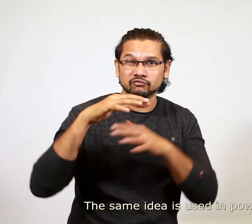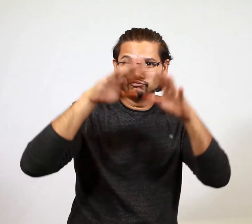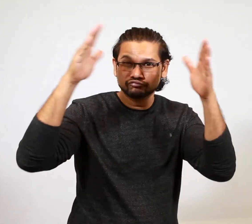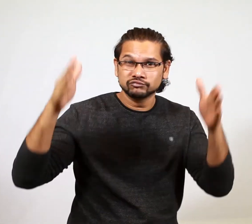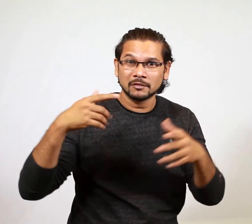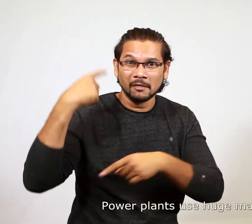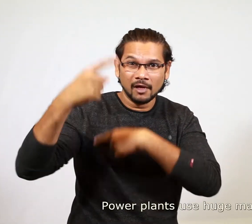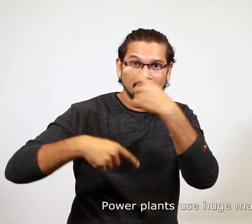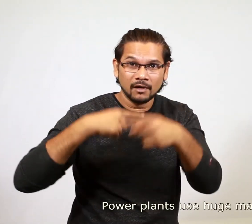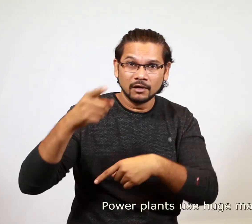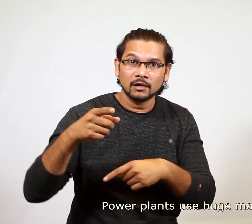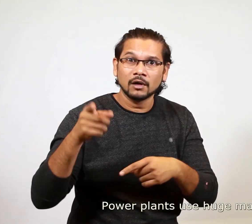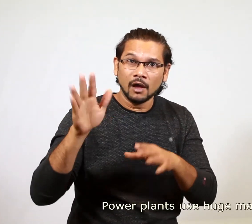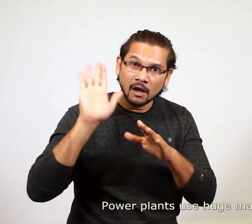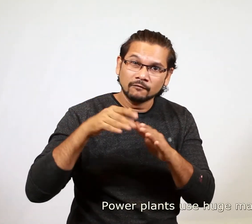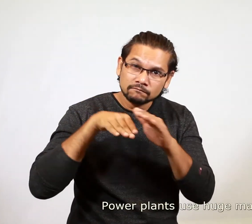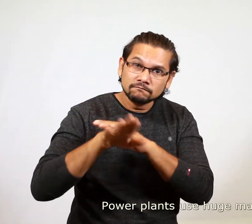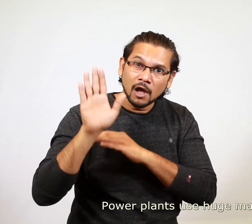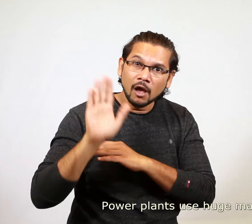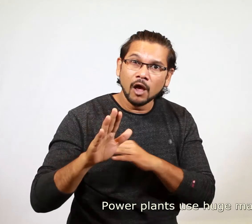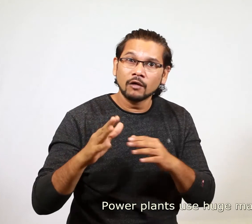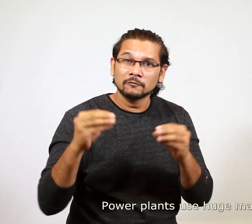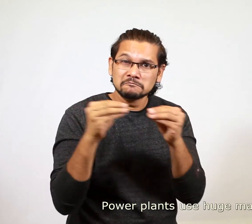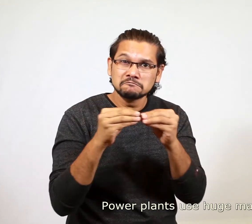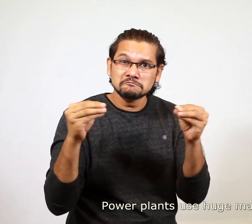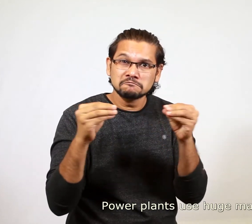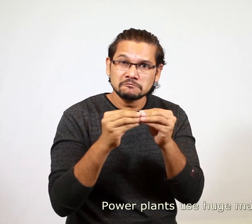Power plants use huge magnets.